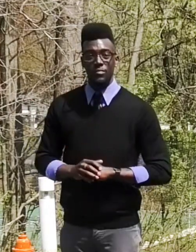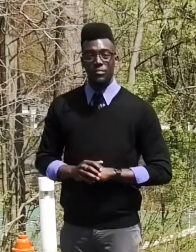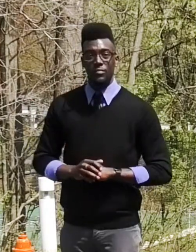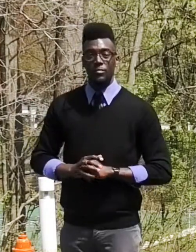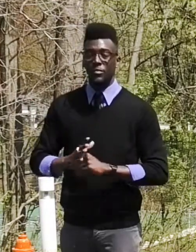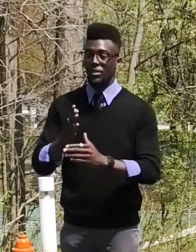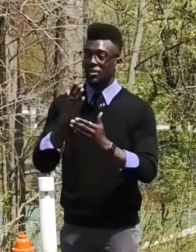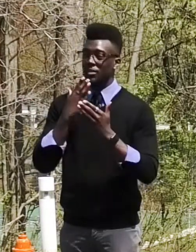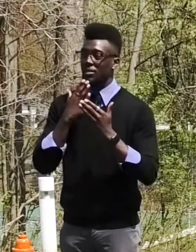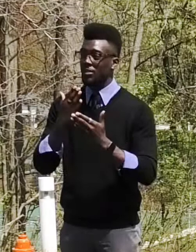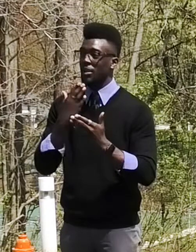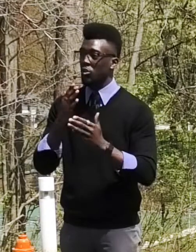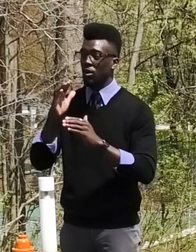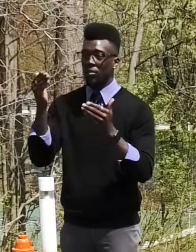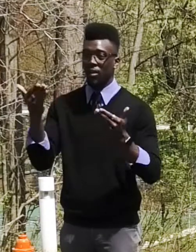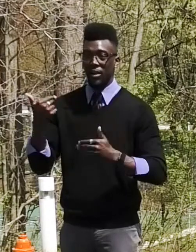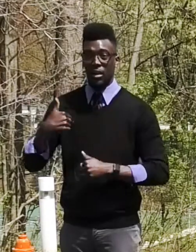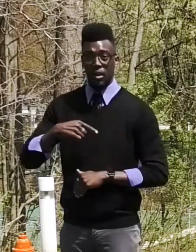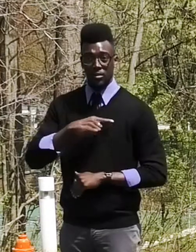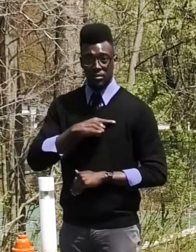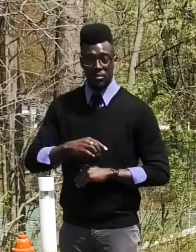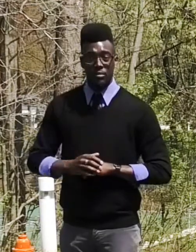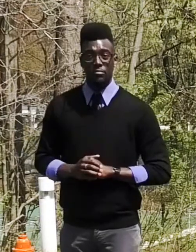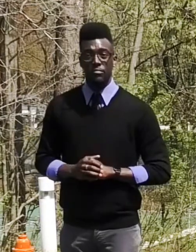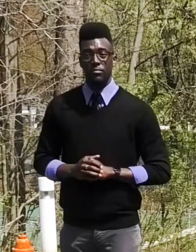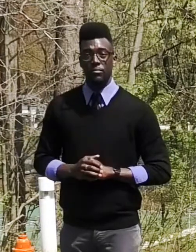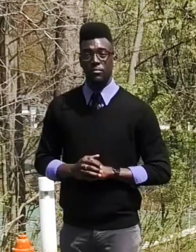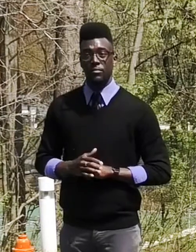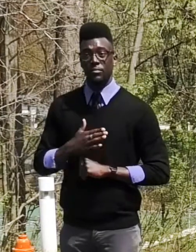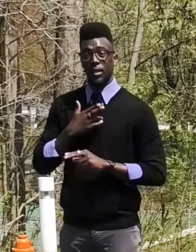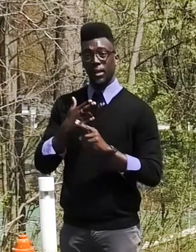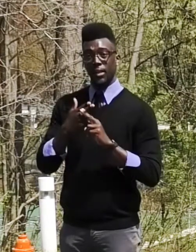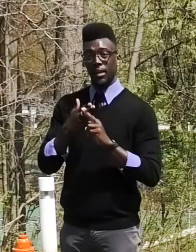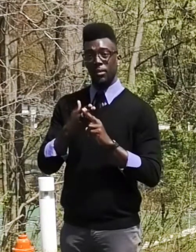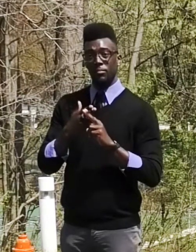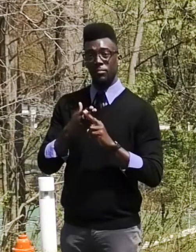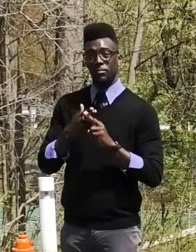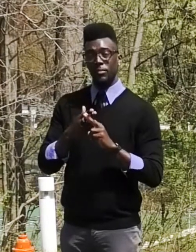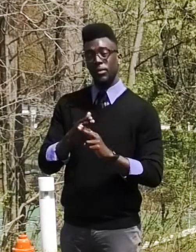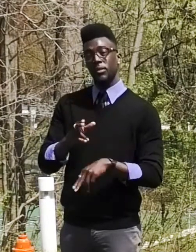Thank you for inviting us. My name is spelled